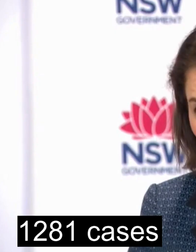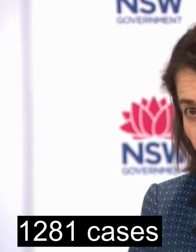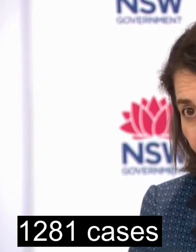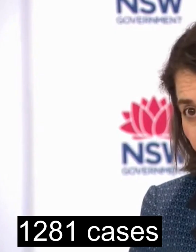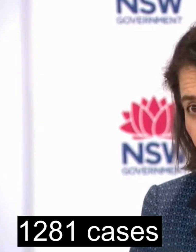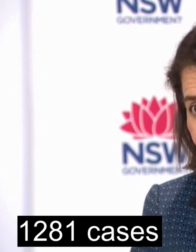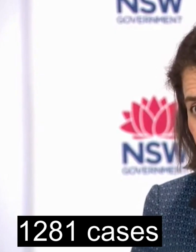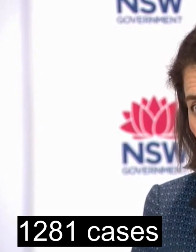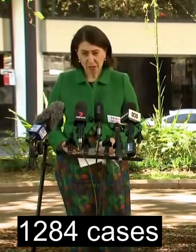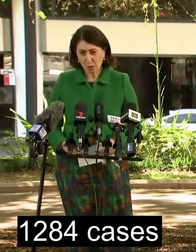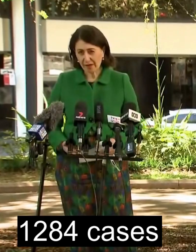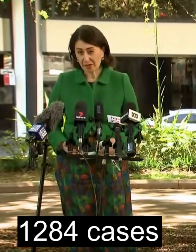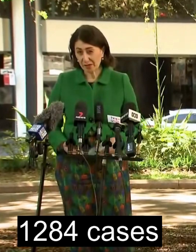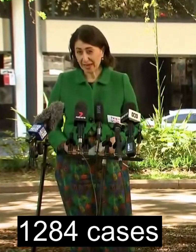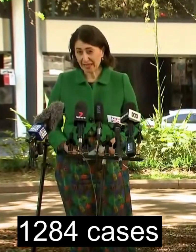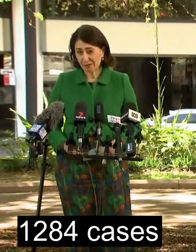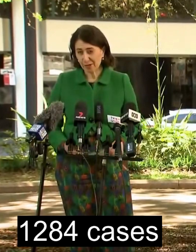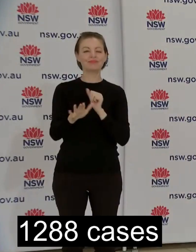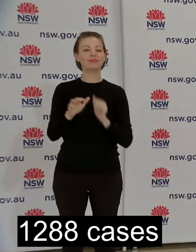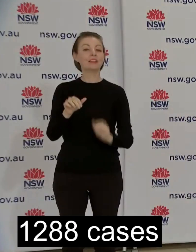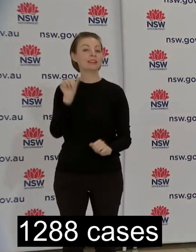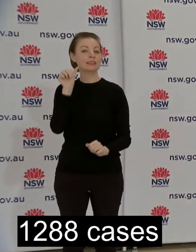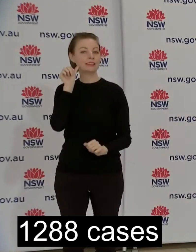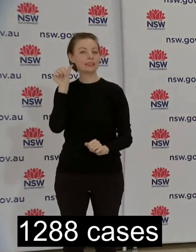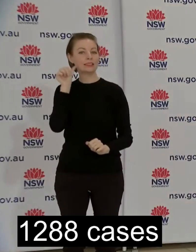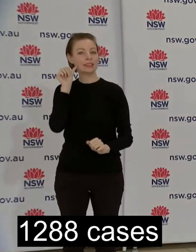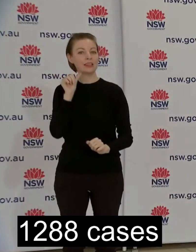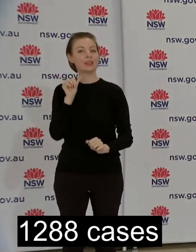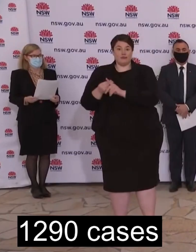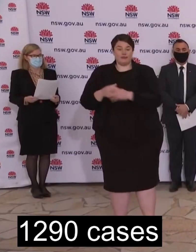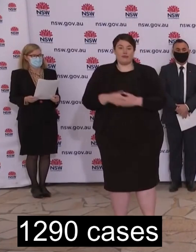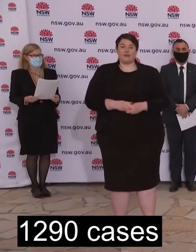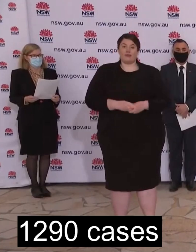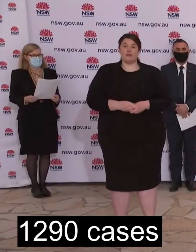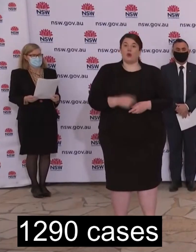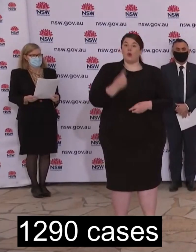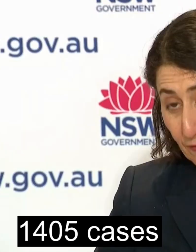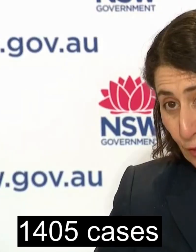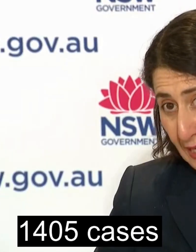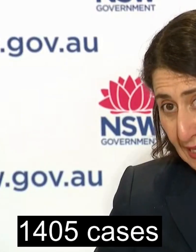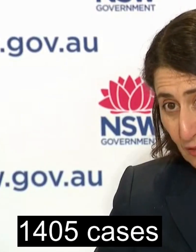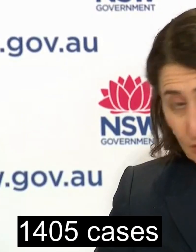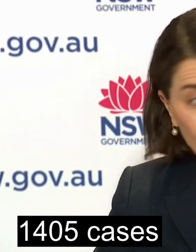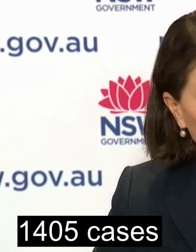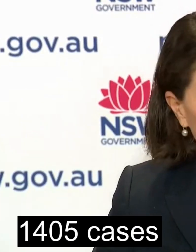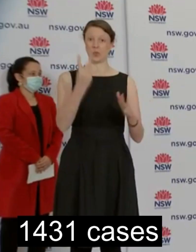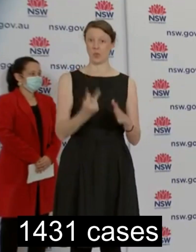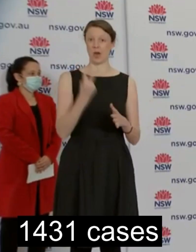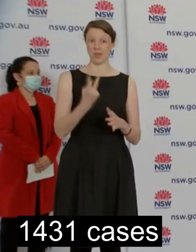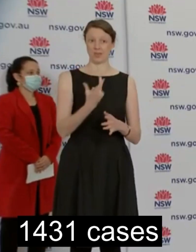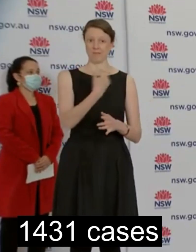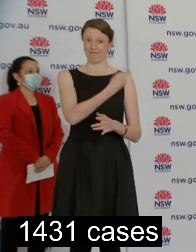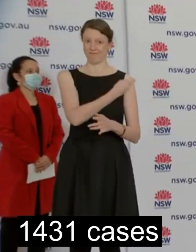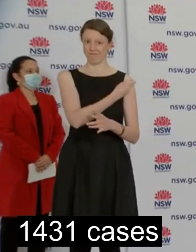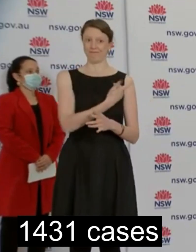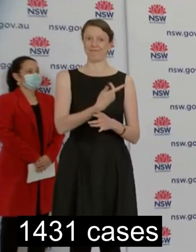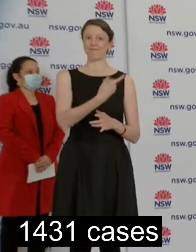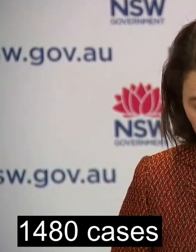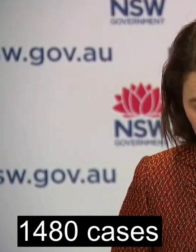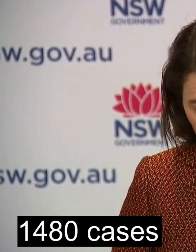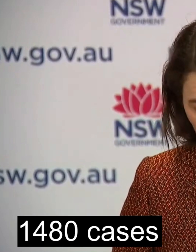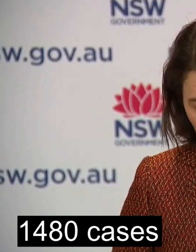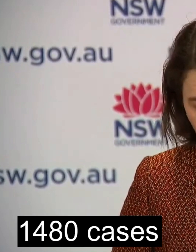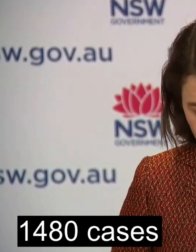1,262, 1,281, 1,284, 1,288, 1,290, 1,405,